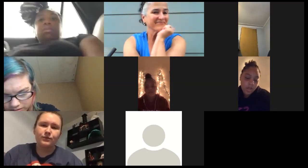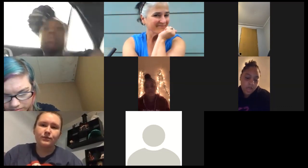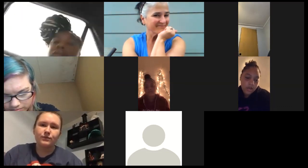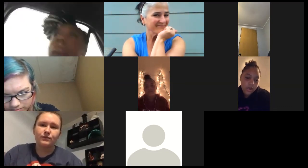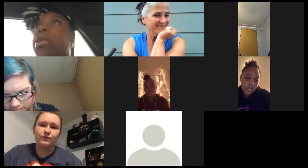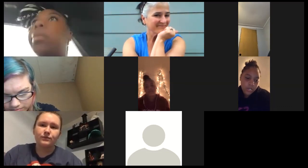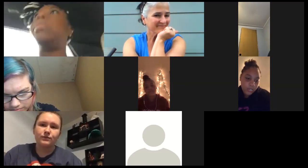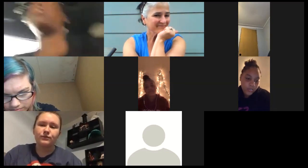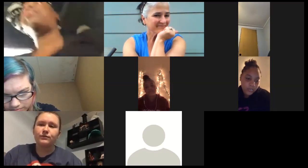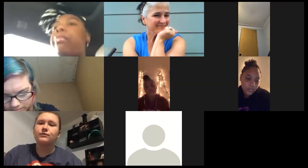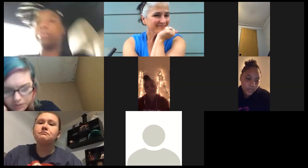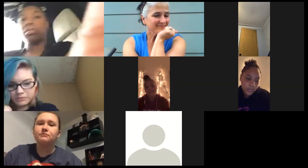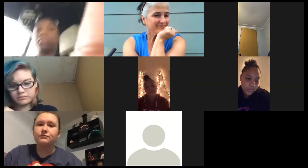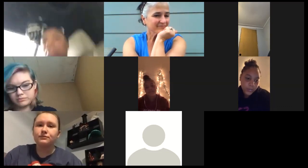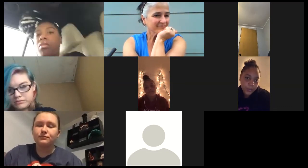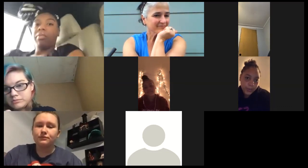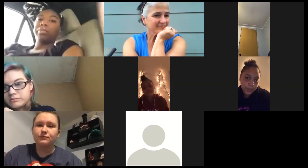handspeak.com.